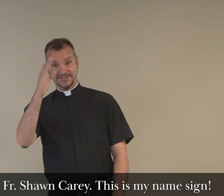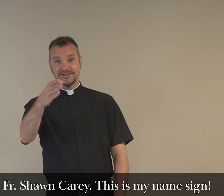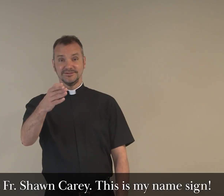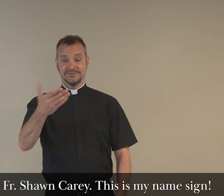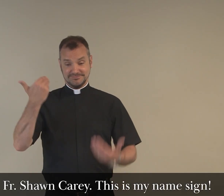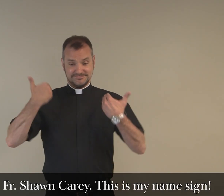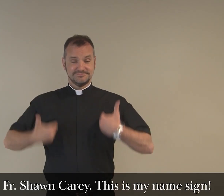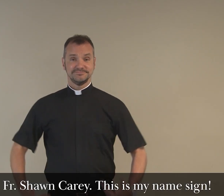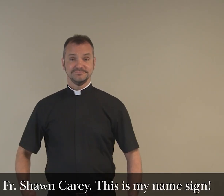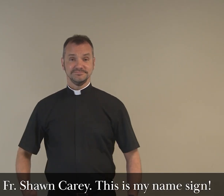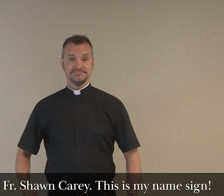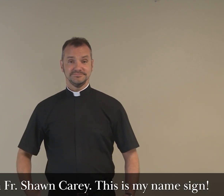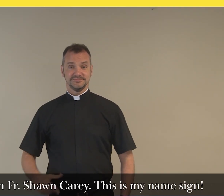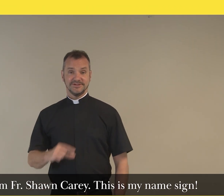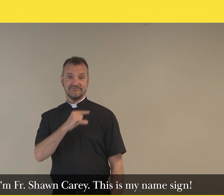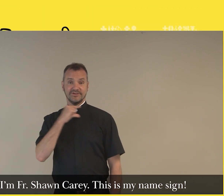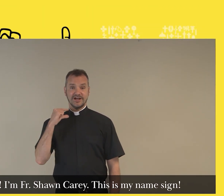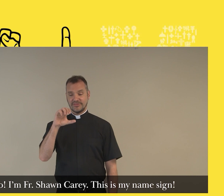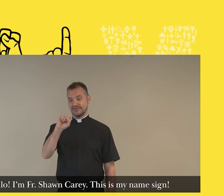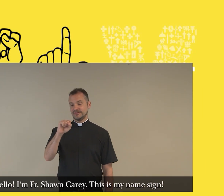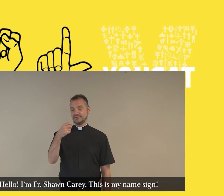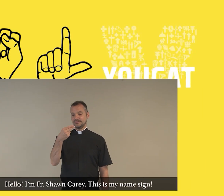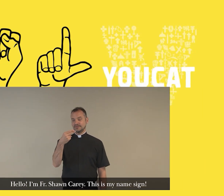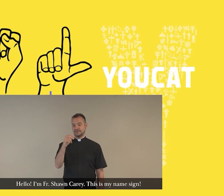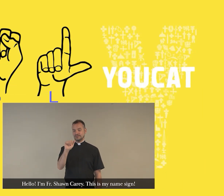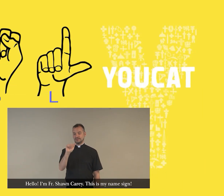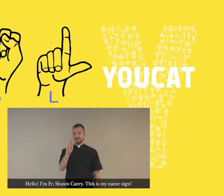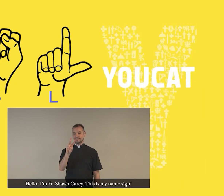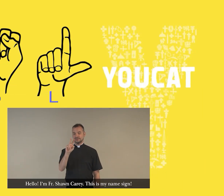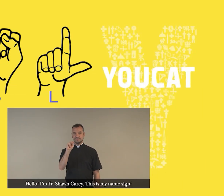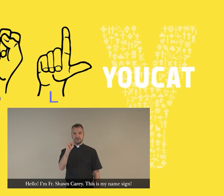Hello! I'm Fr. Carey, and this is my name sign.